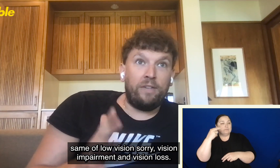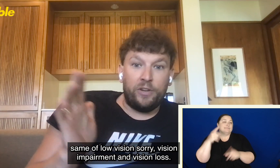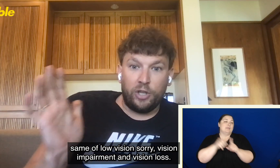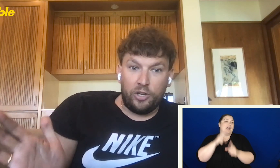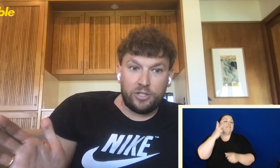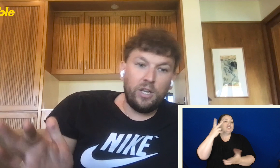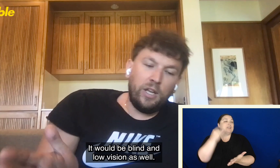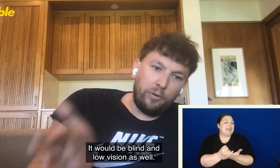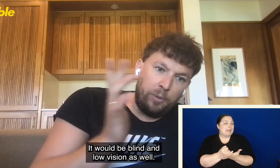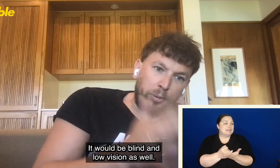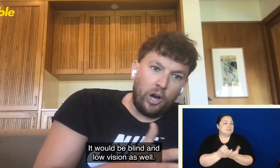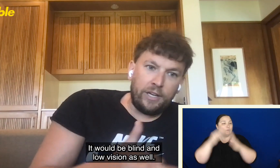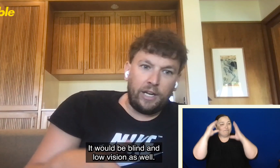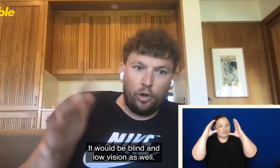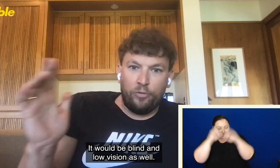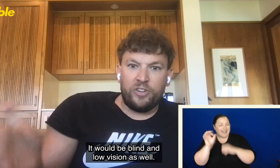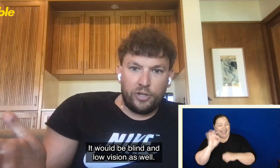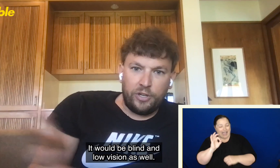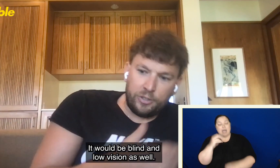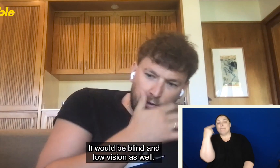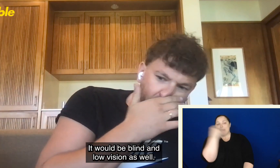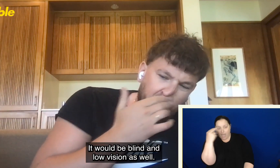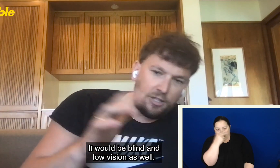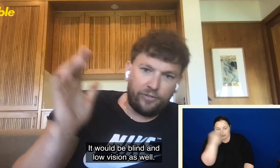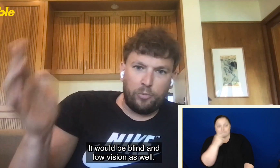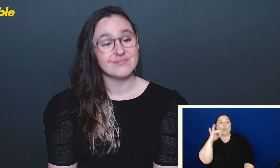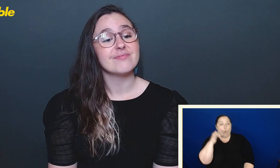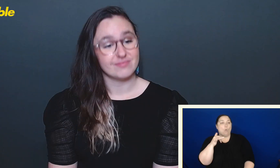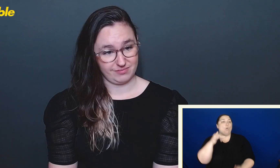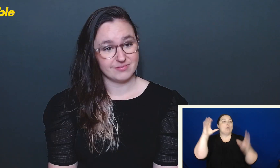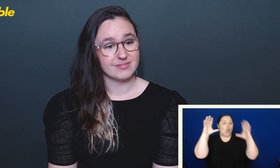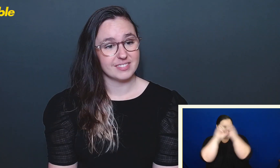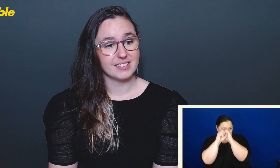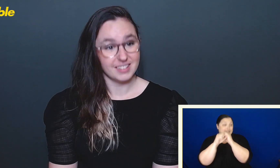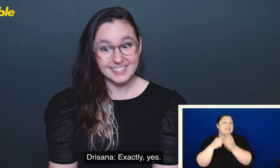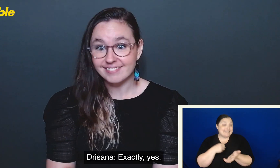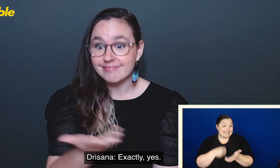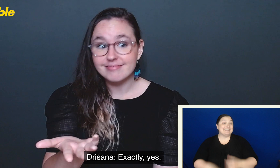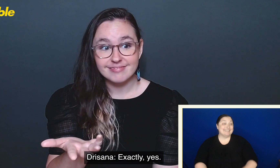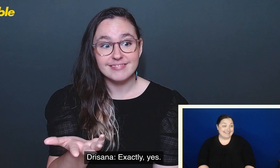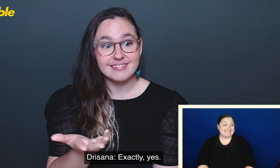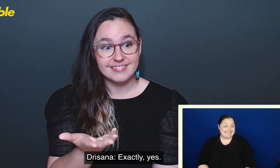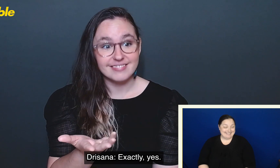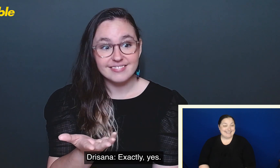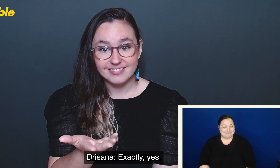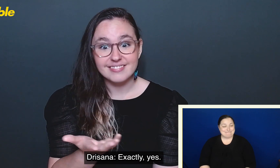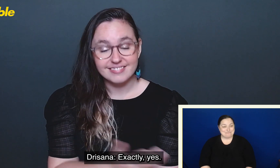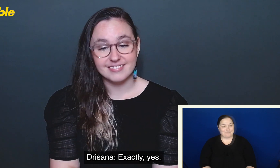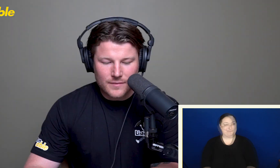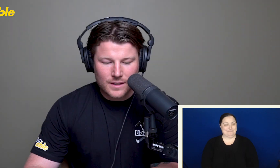vision impairment and vision loss. It would be blind and low vision as well these days. Yeah, exactly. Yes.